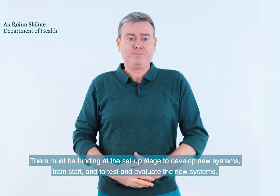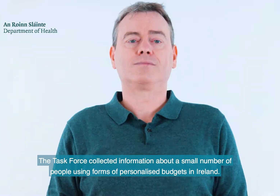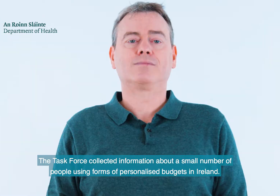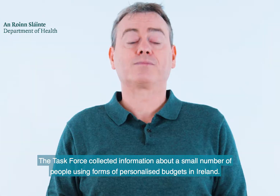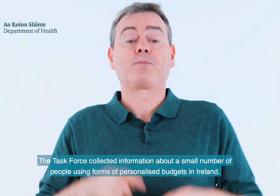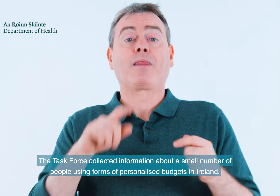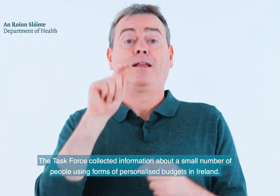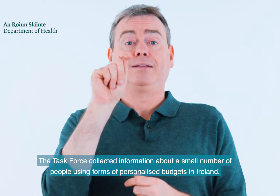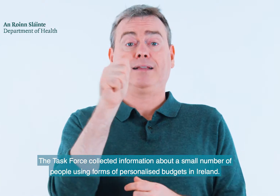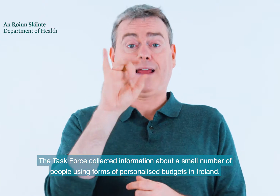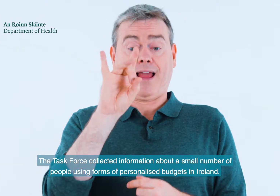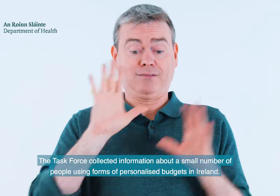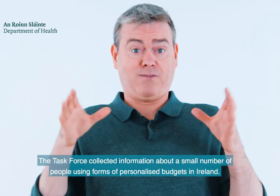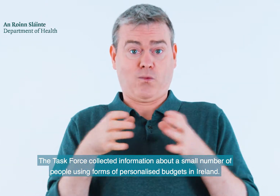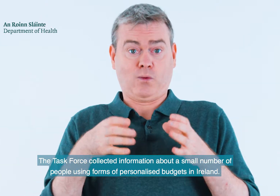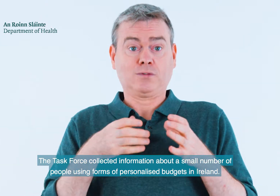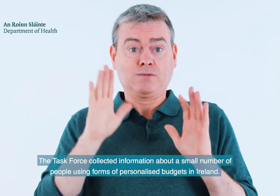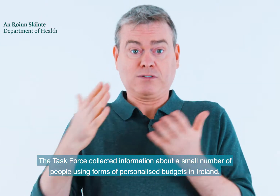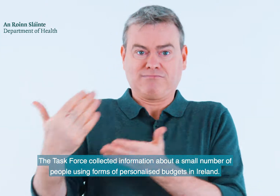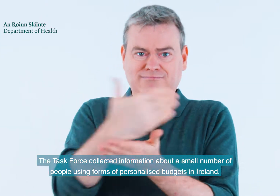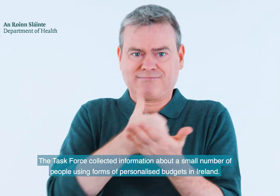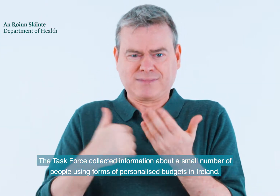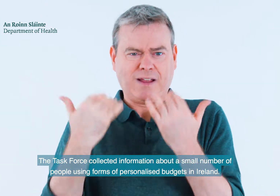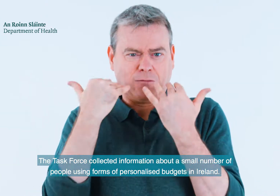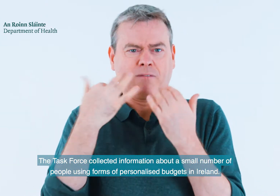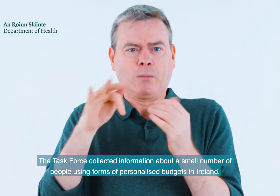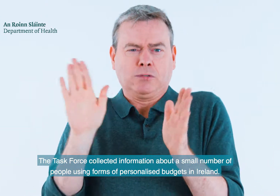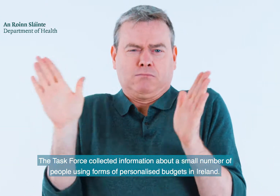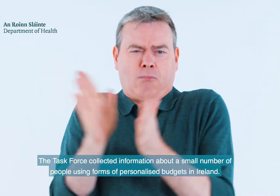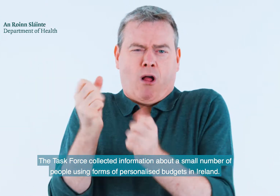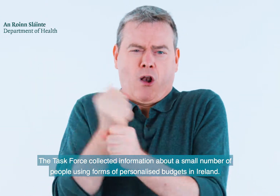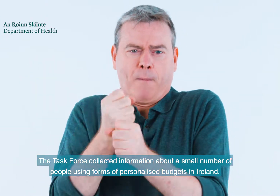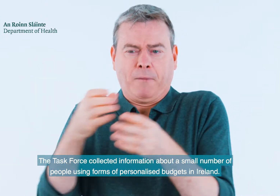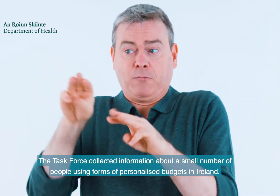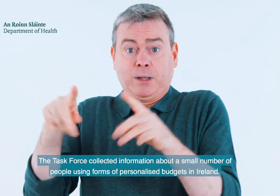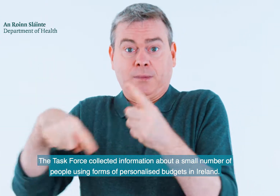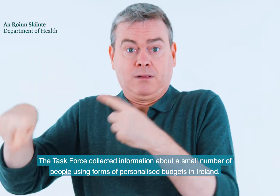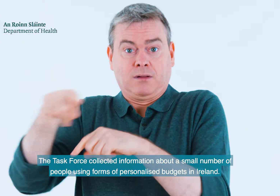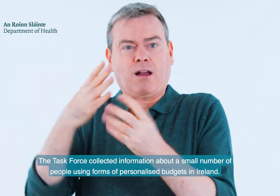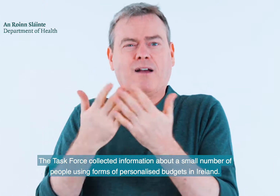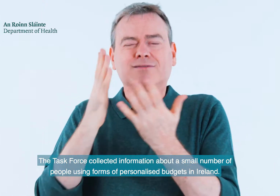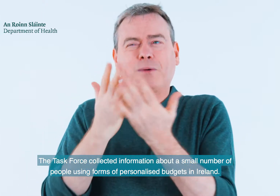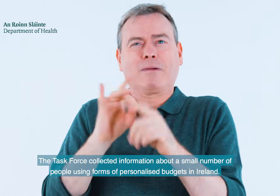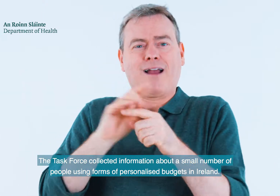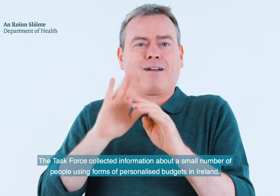The task force collected information about a small number of people using forms of personalised budgets in Ireland.